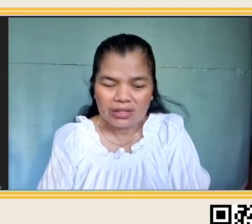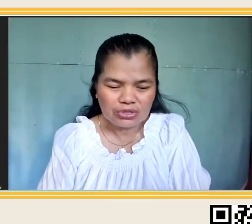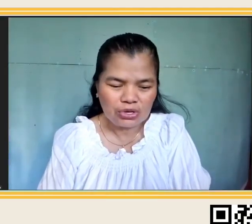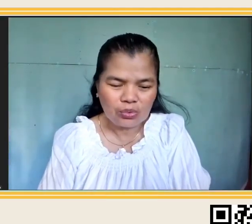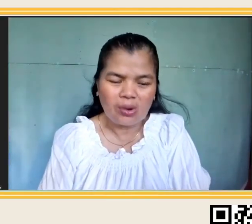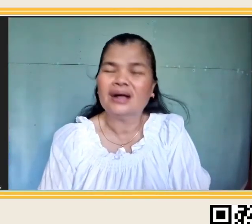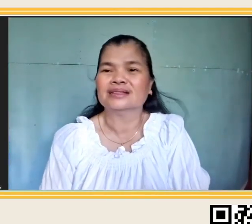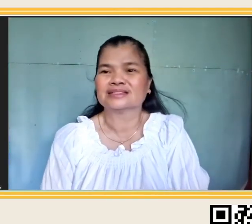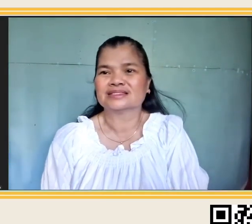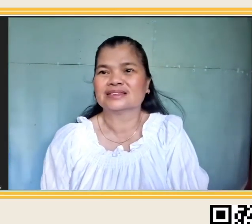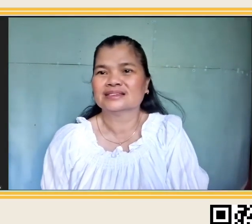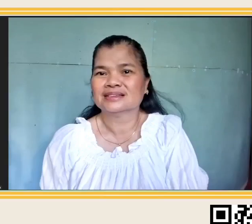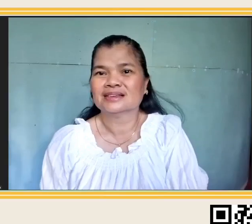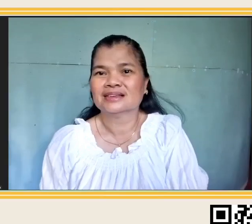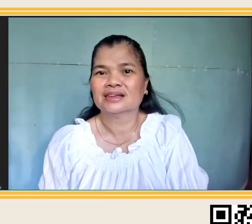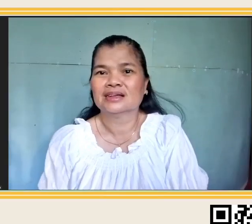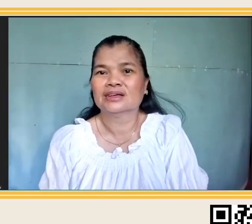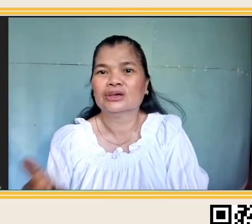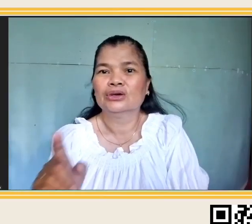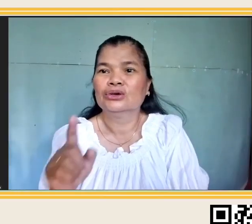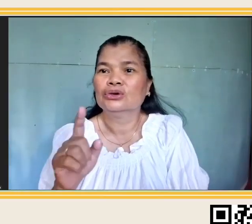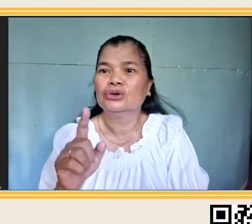Okay, what do you want?